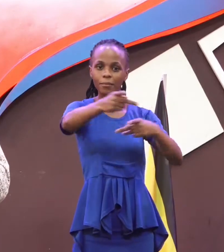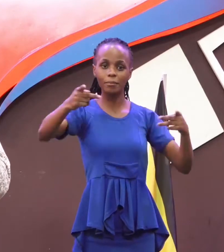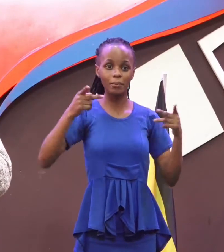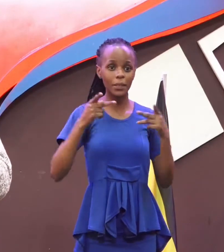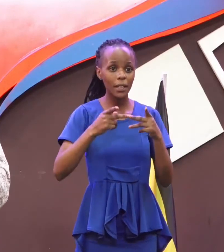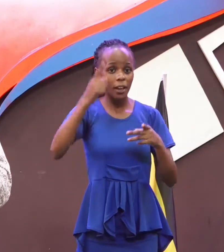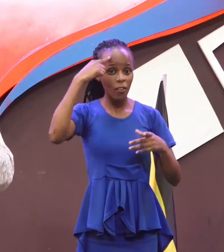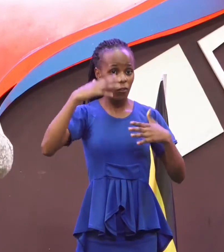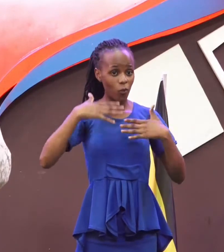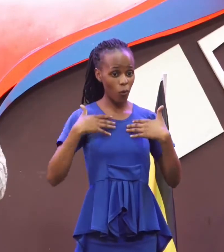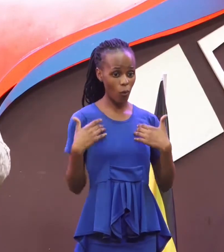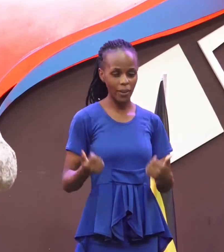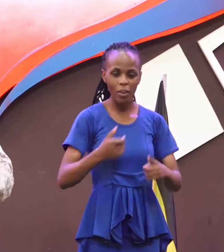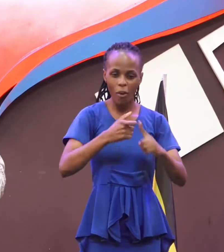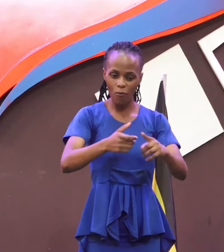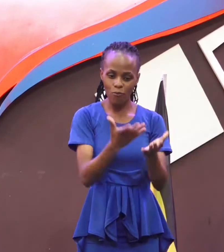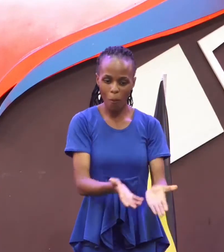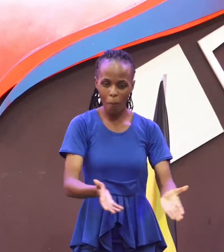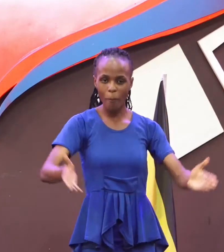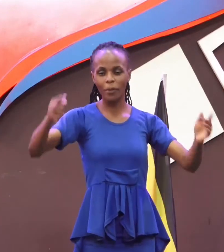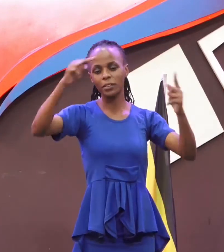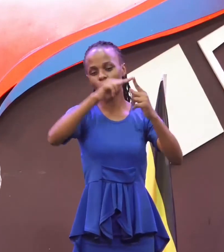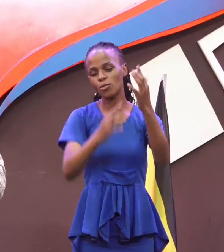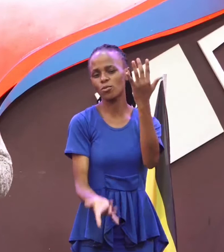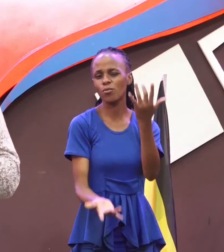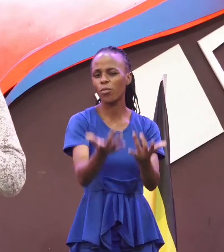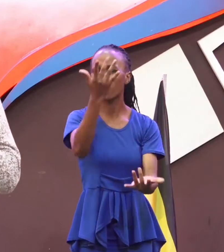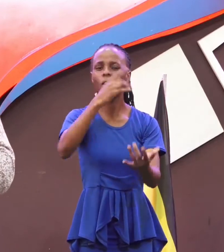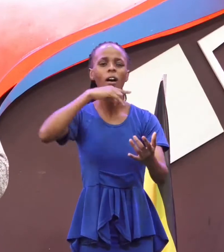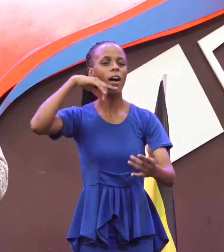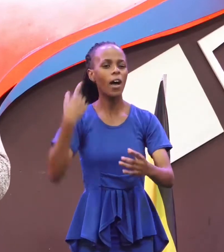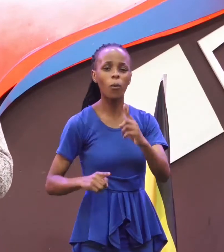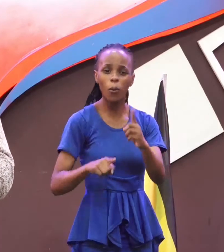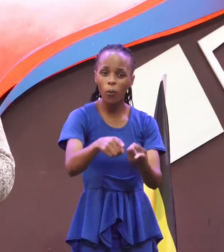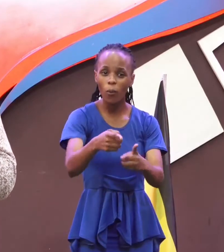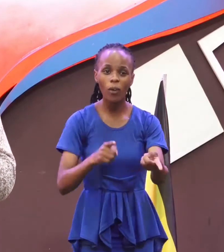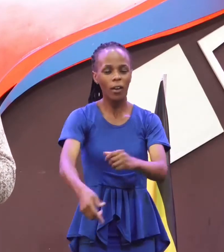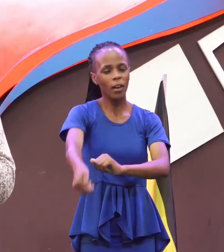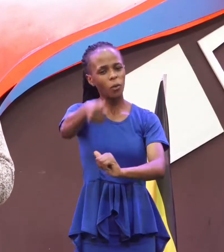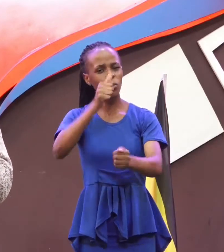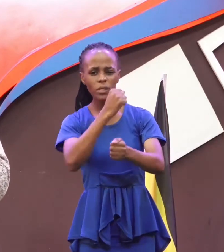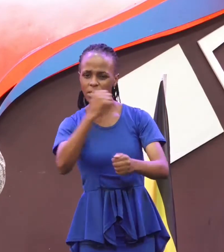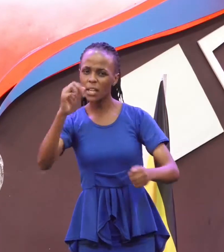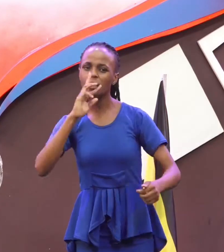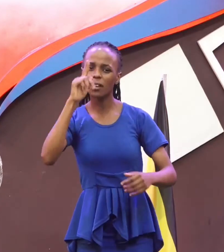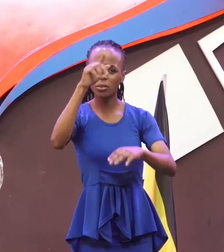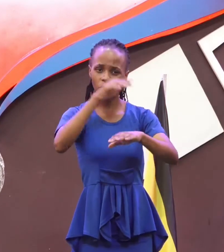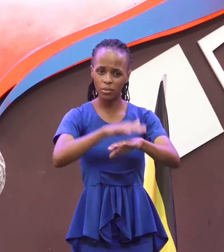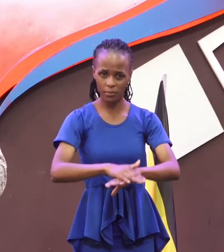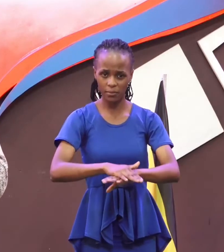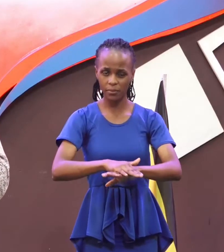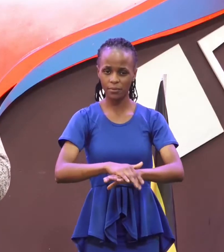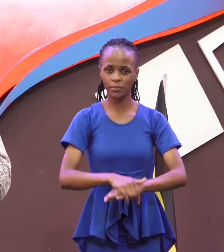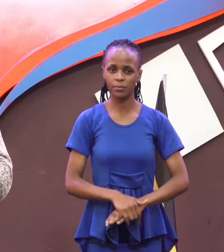bakiyita okuva mu ntamu ate n'ogwa mu kyoto. And you leave where you would have gotten. Oli ku side ki? On which side are you?